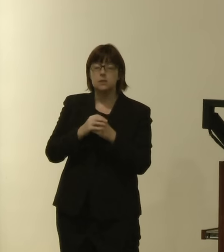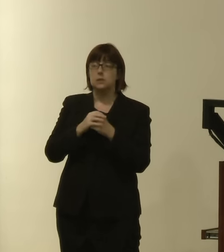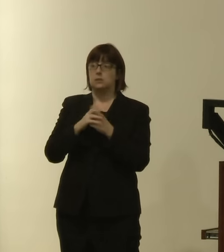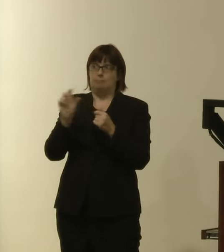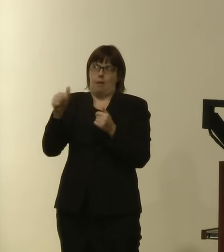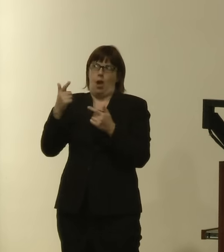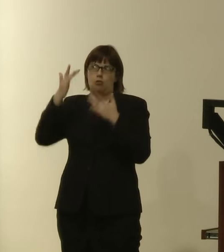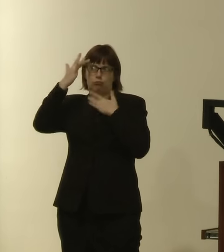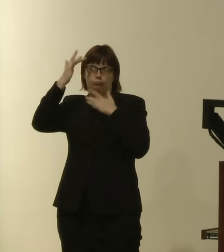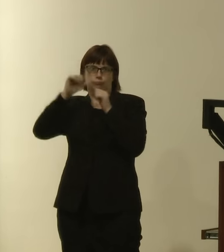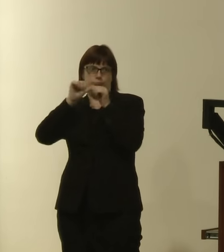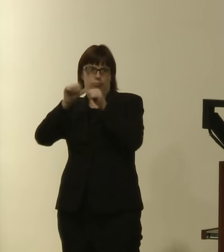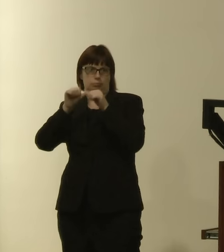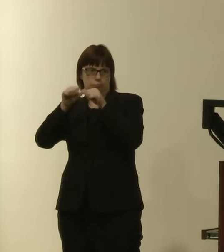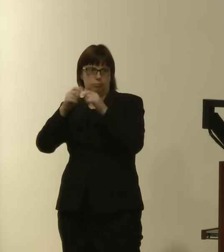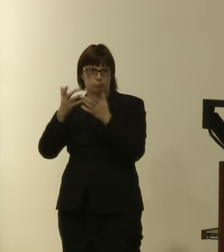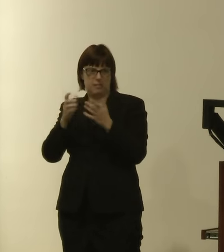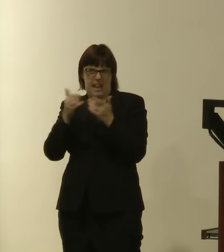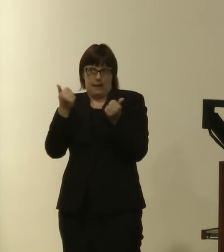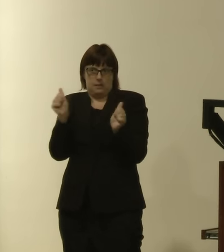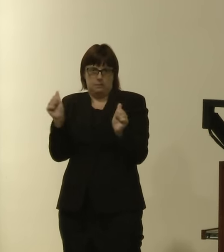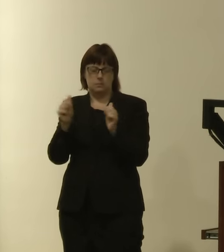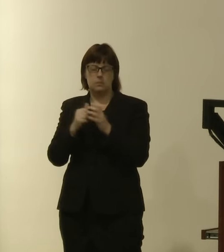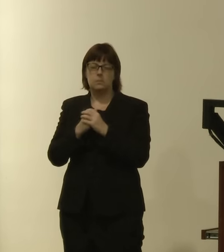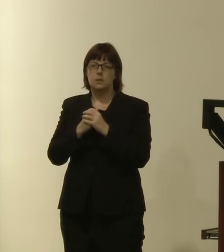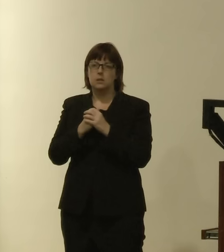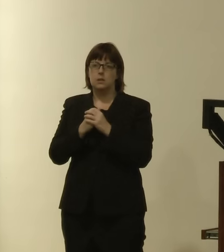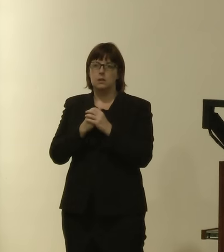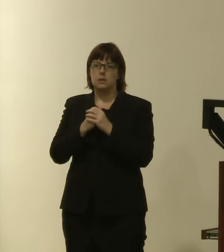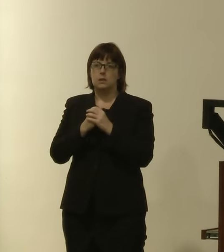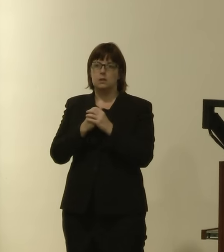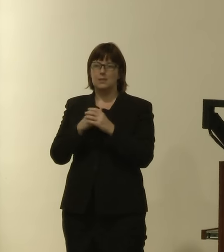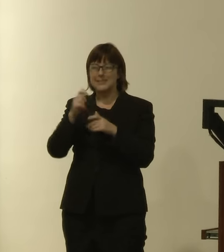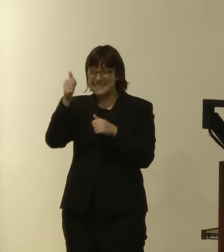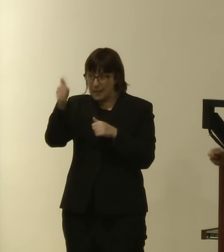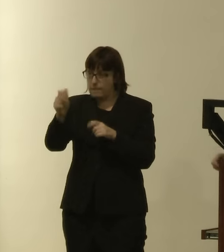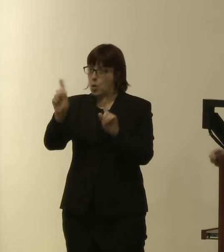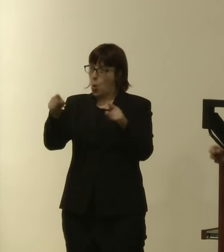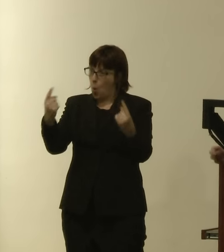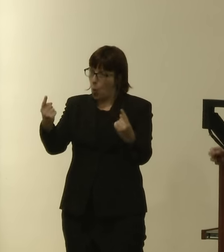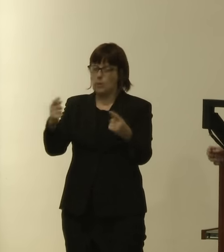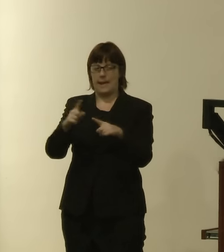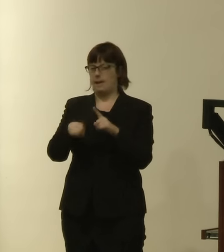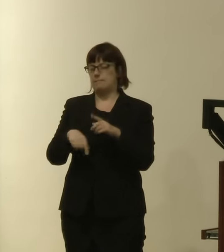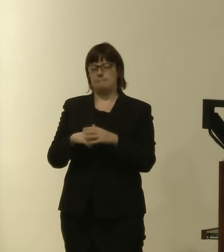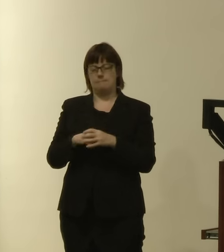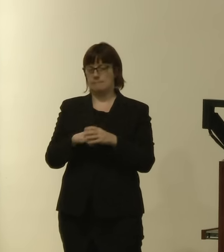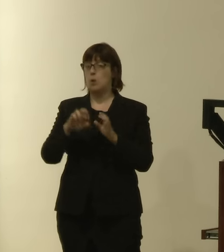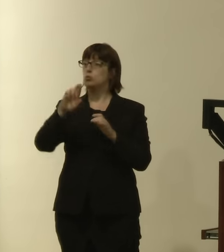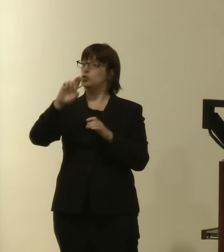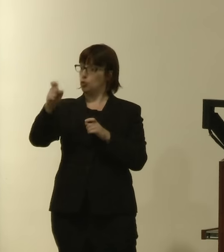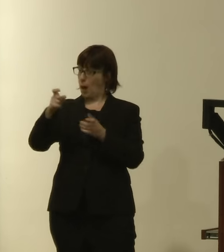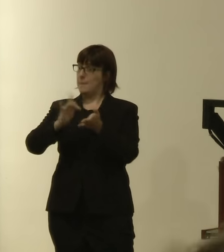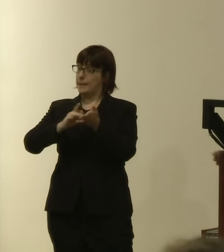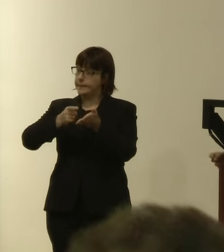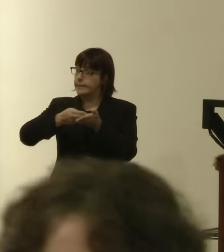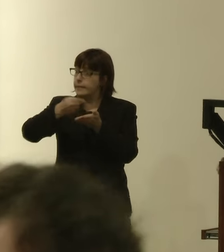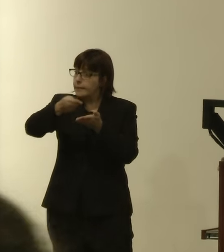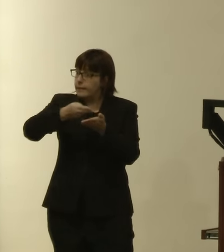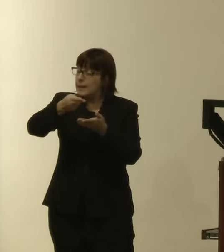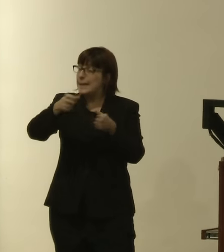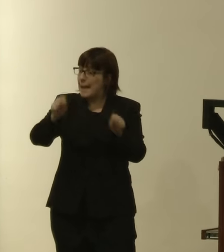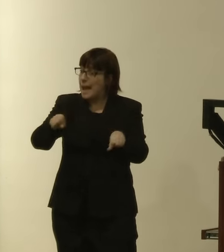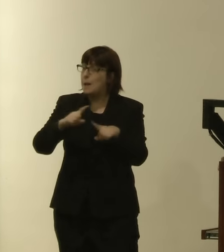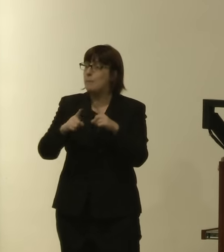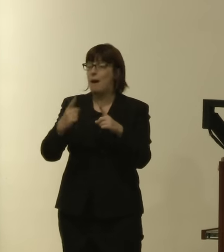other chronic disease, serious chronic disease, you can't do that yourself. You can prescribe medicines, but